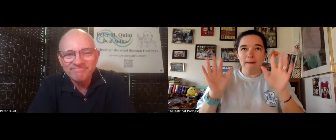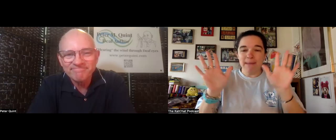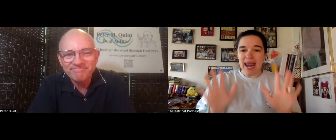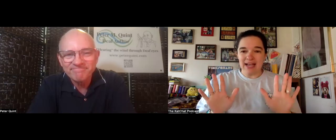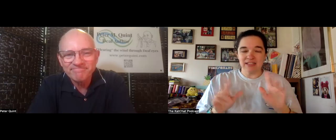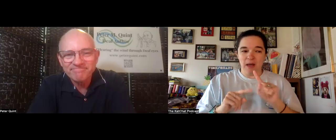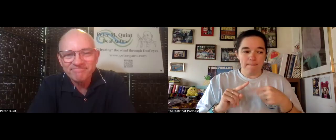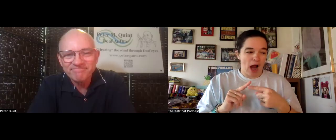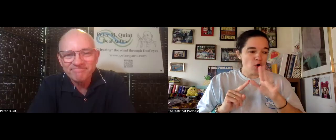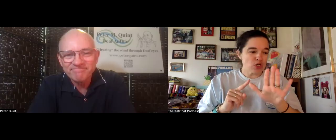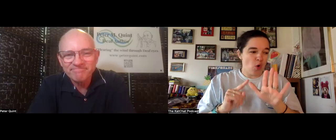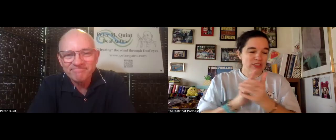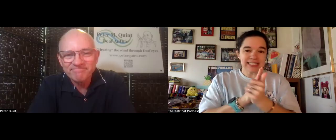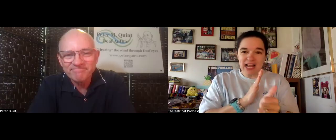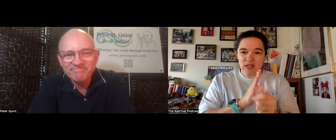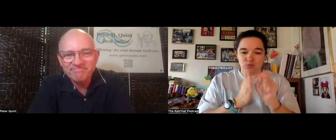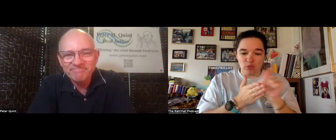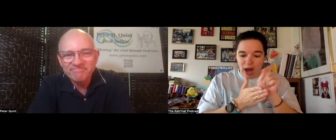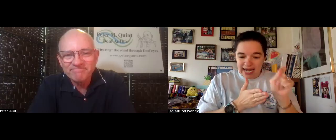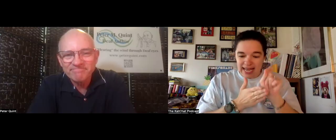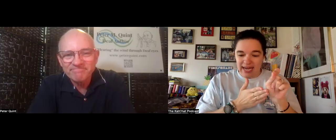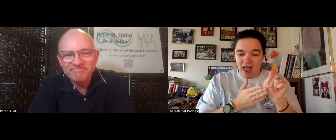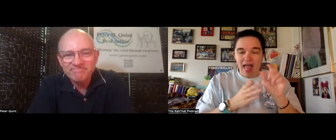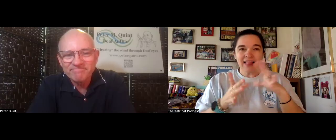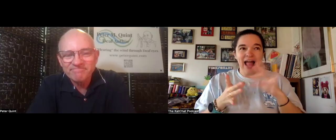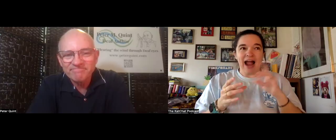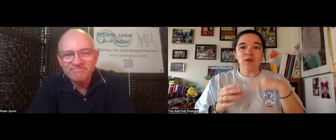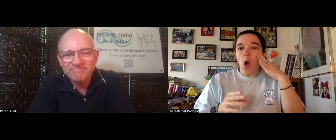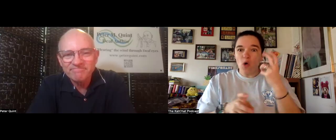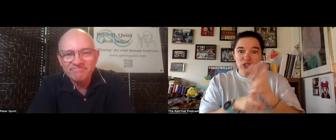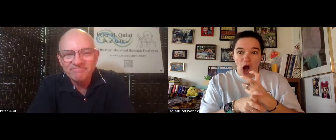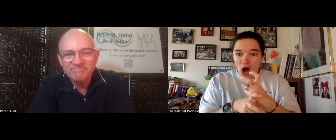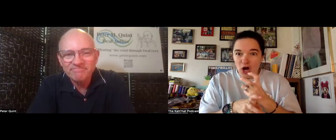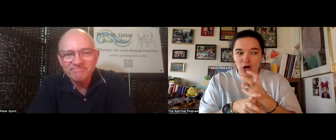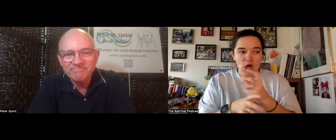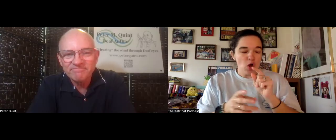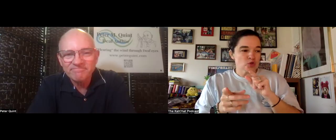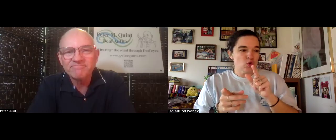just amazed about your skills with writing. Like I know it's